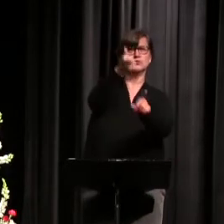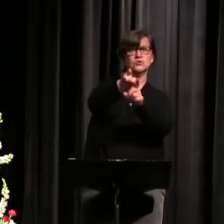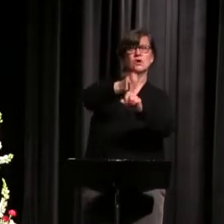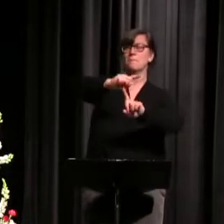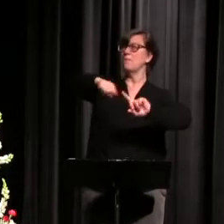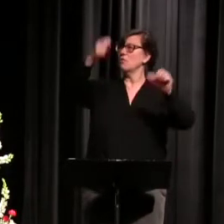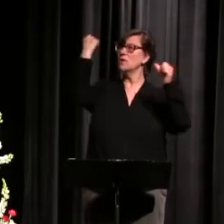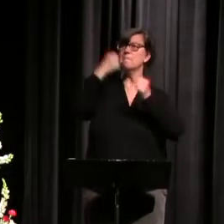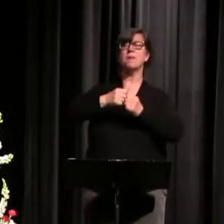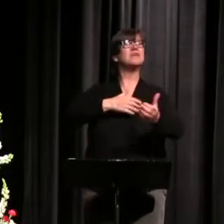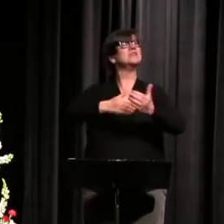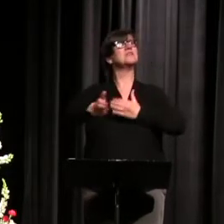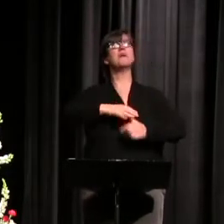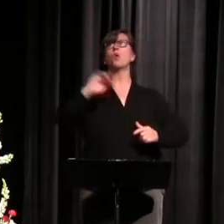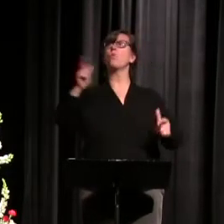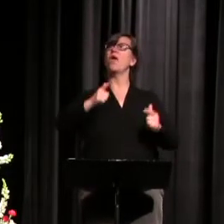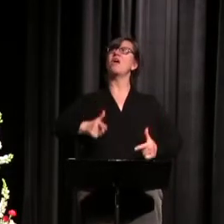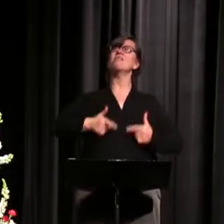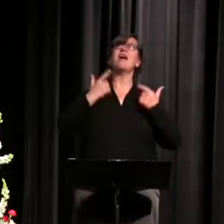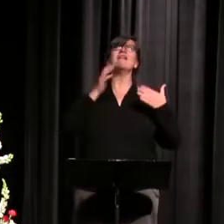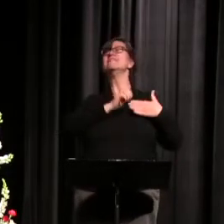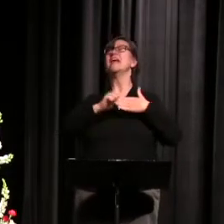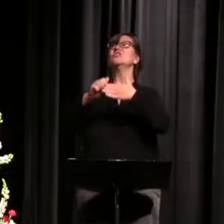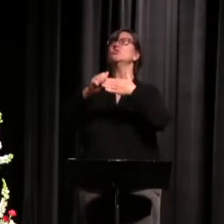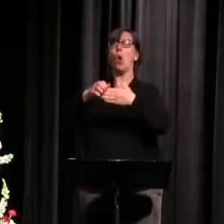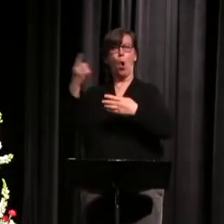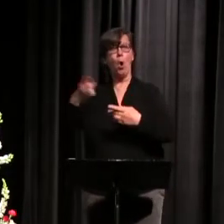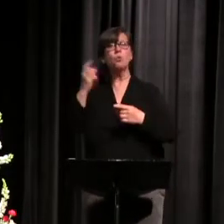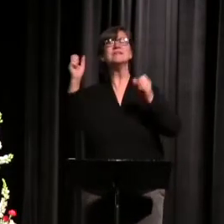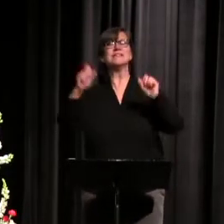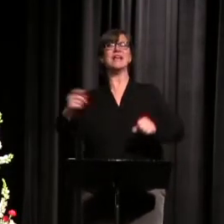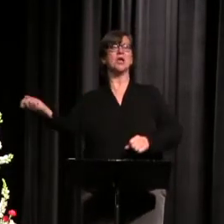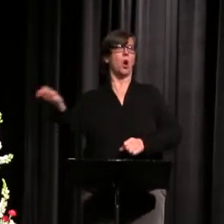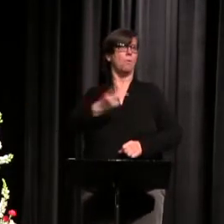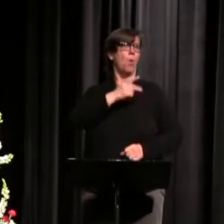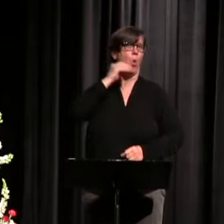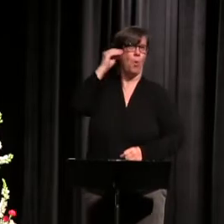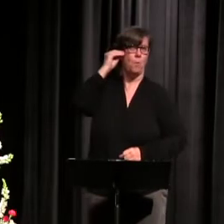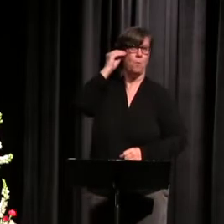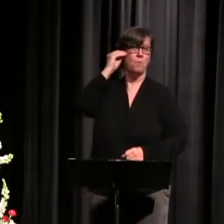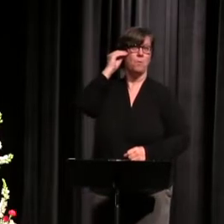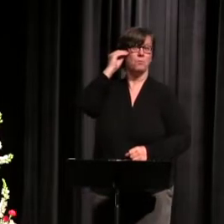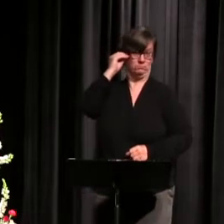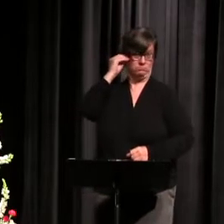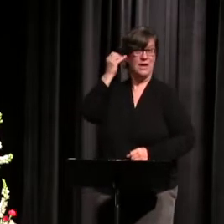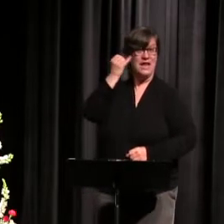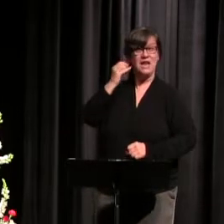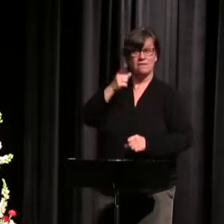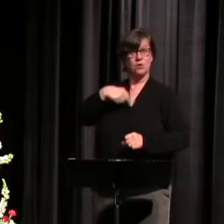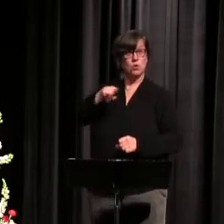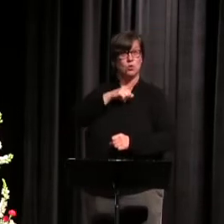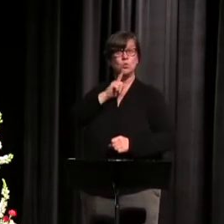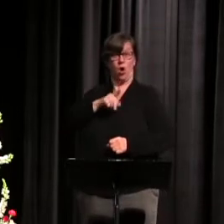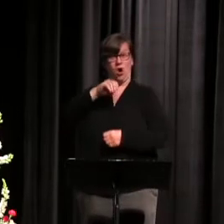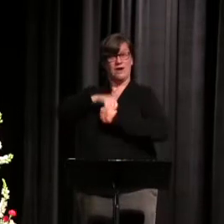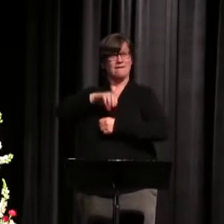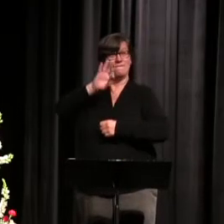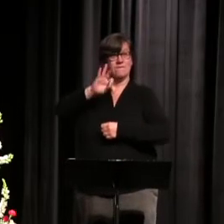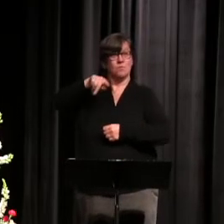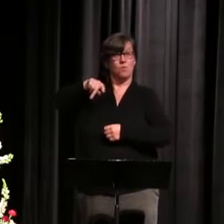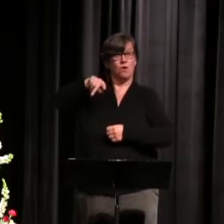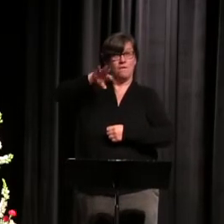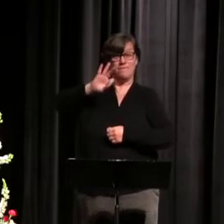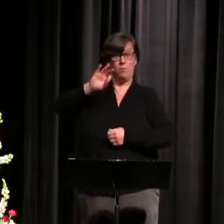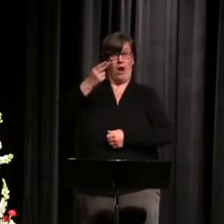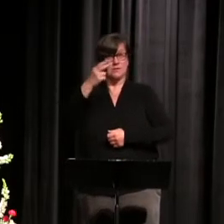can always come home. Once a Raider, always a Raider. Class of 2020, you make